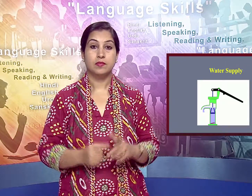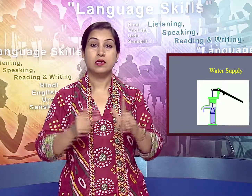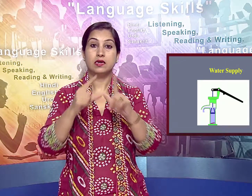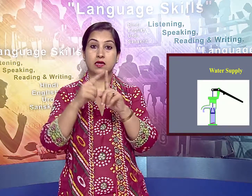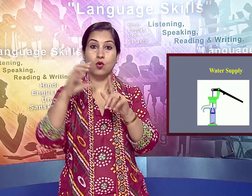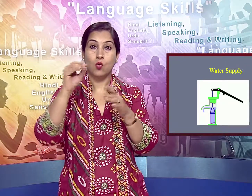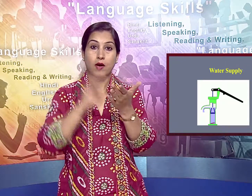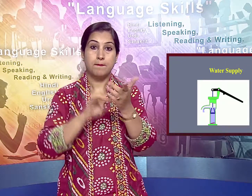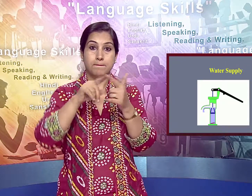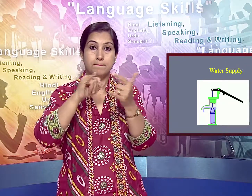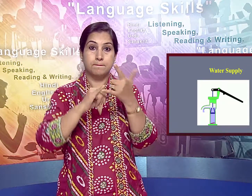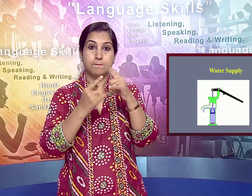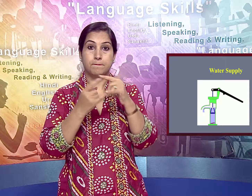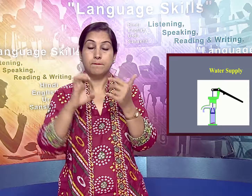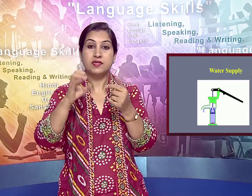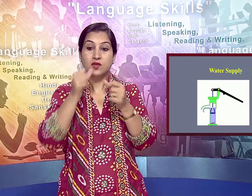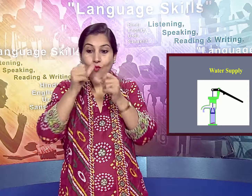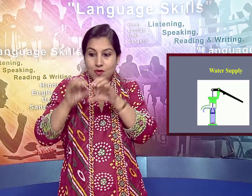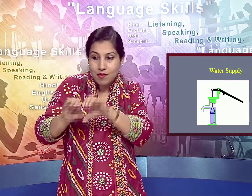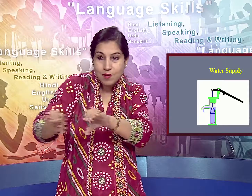such as domestic water pipeline,